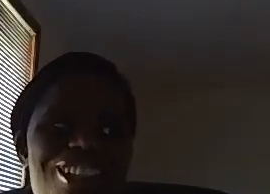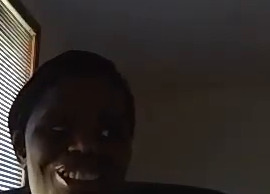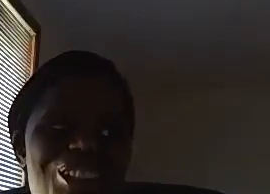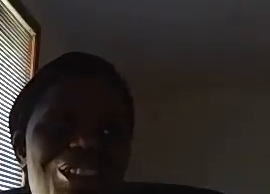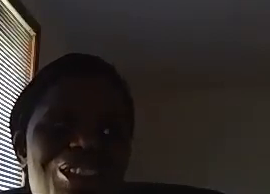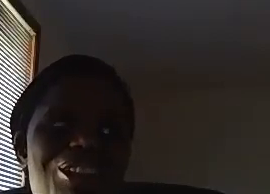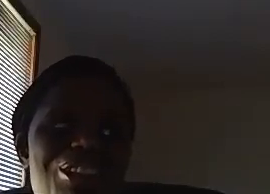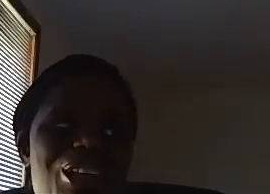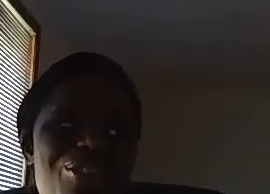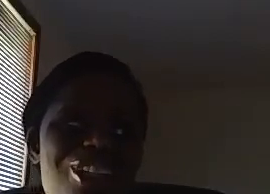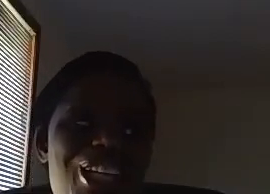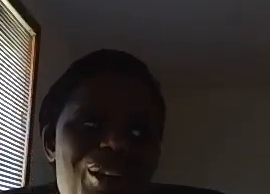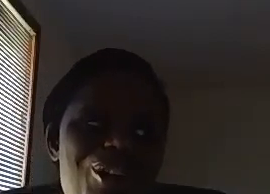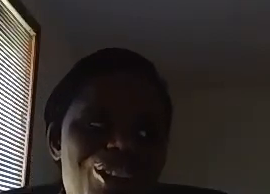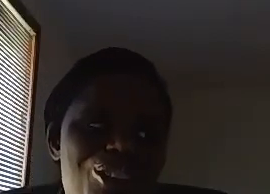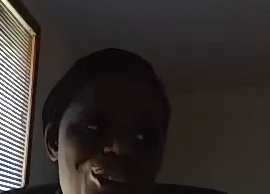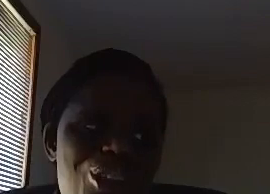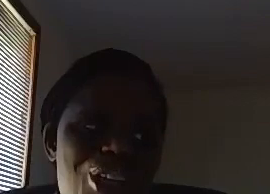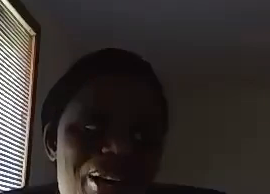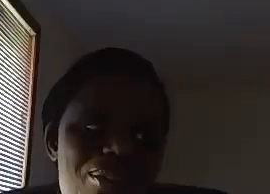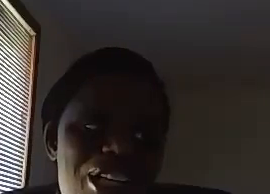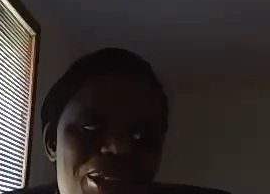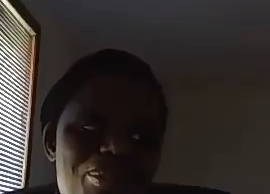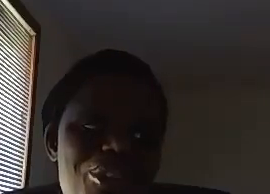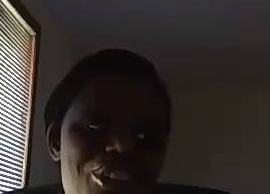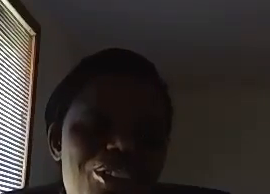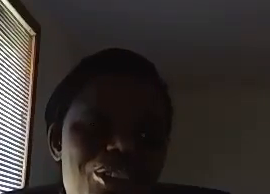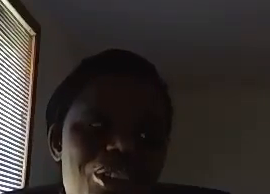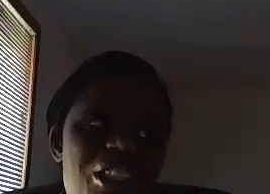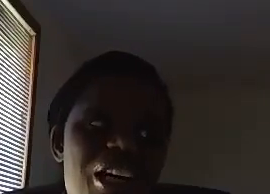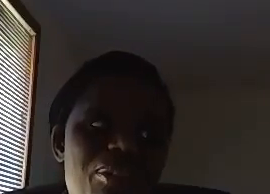My definitely, I want to have